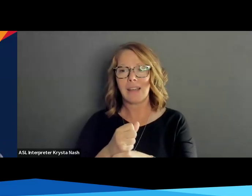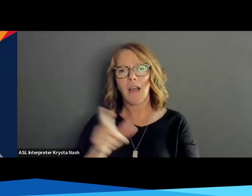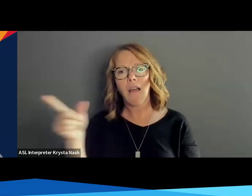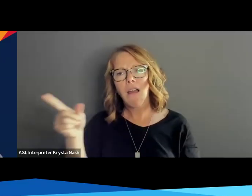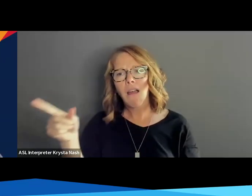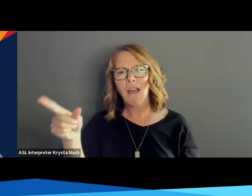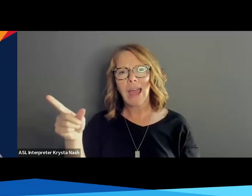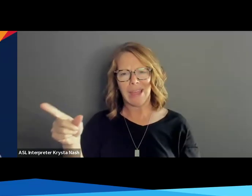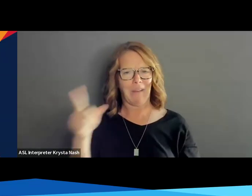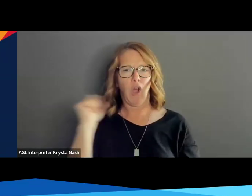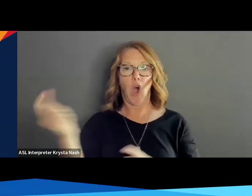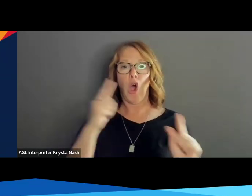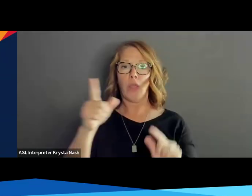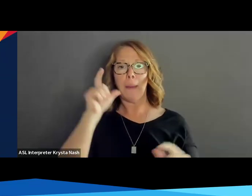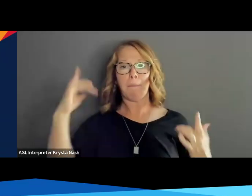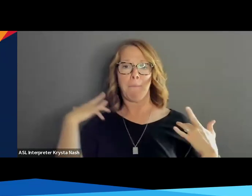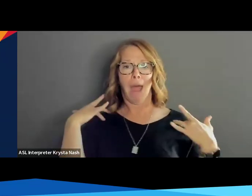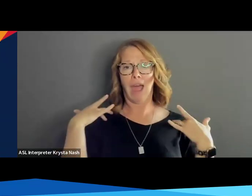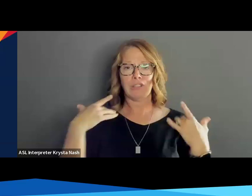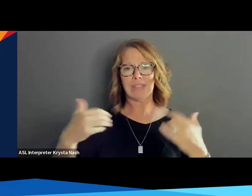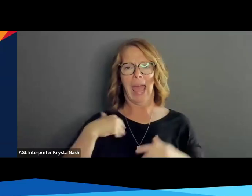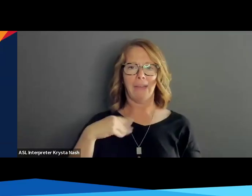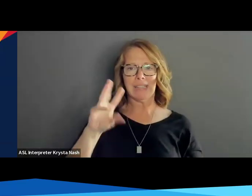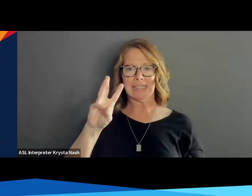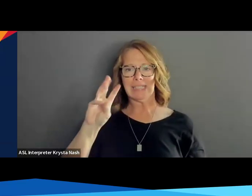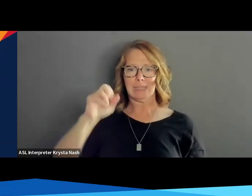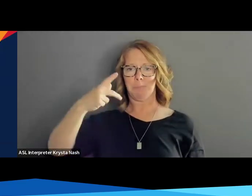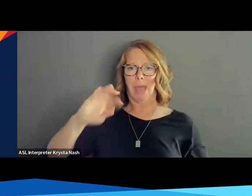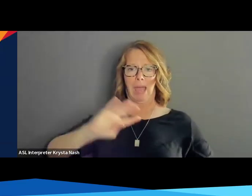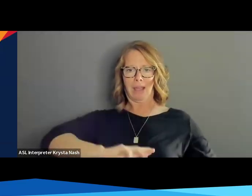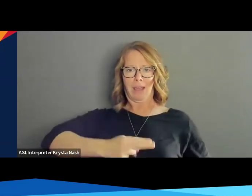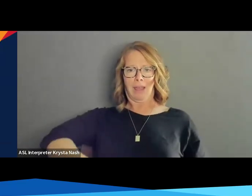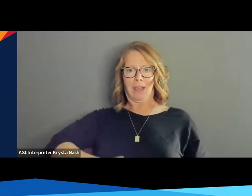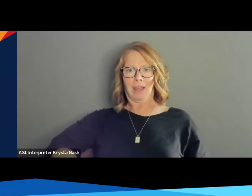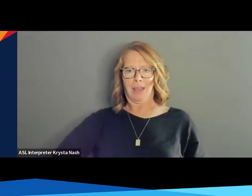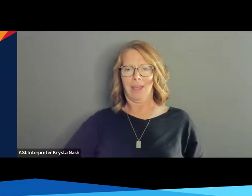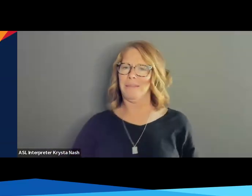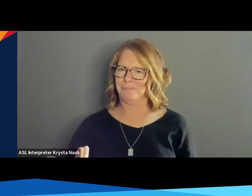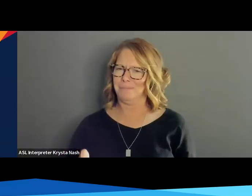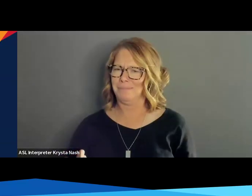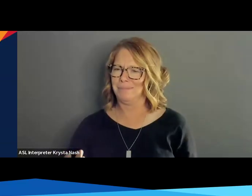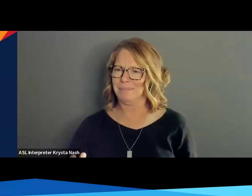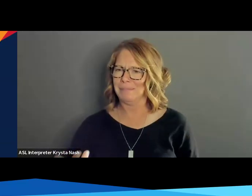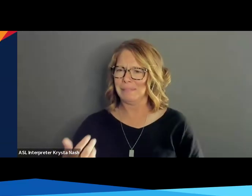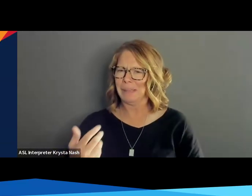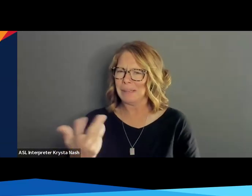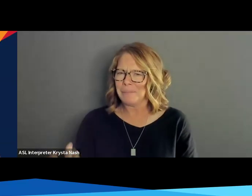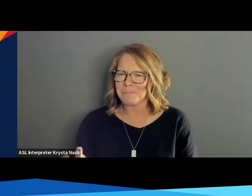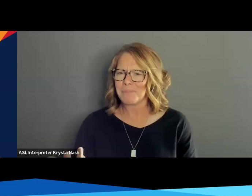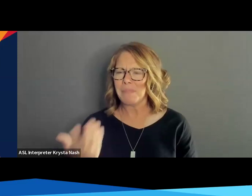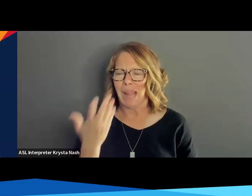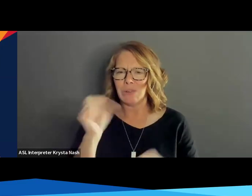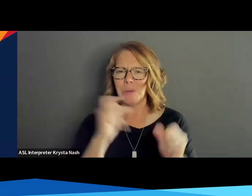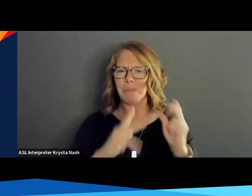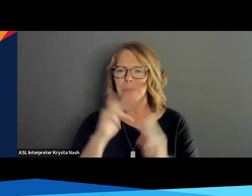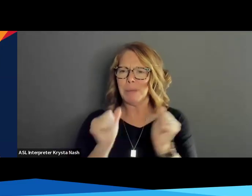pack. I know very few people who have neurological injury. And in fact, I know very few people with any kind of health concern or